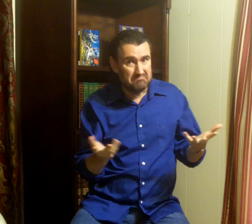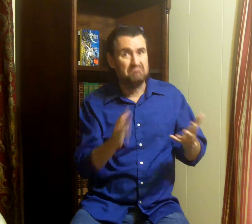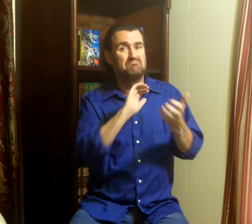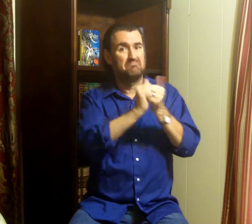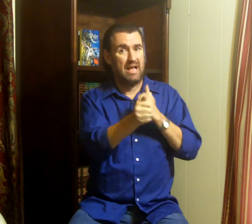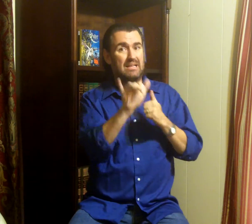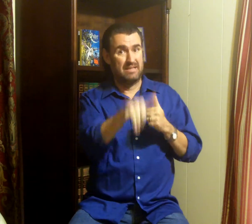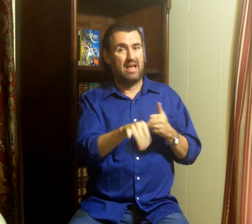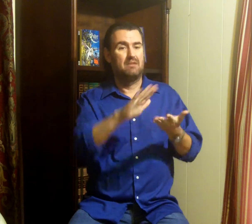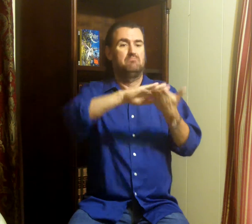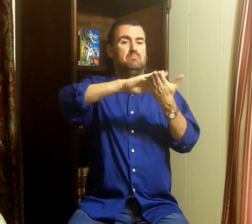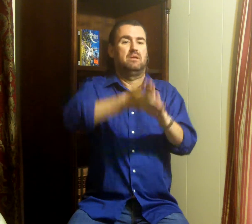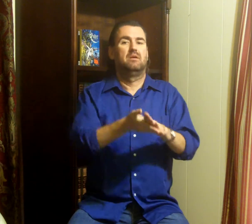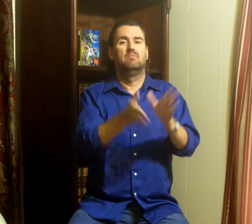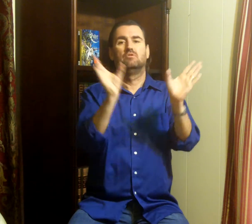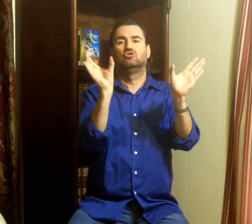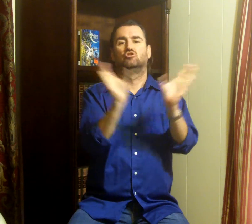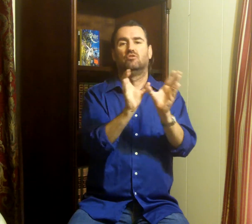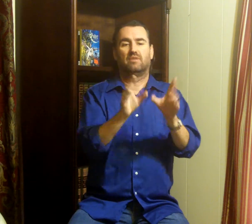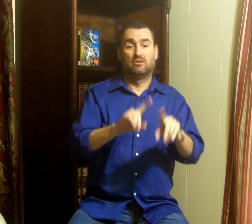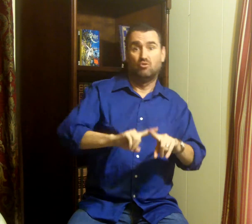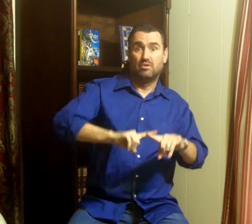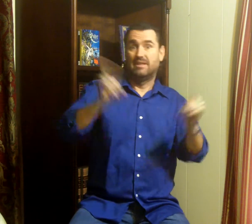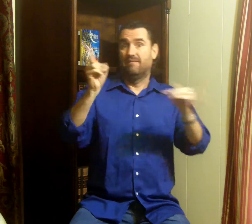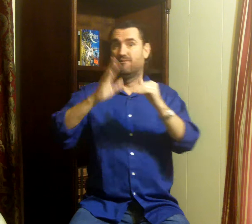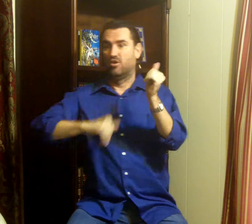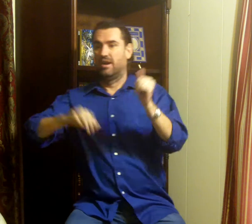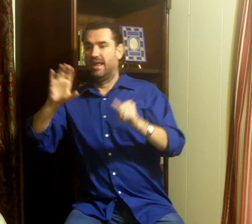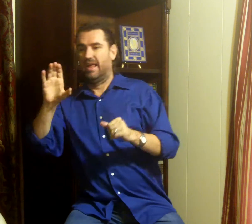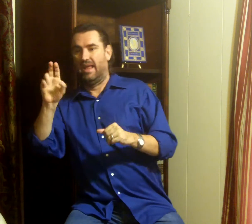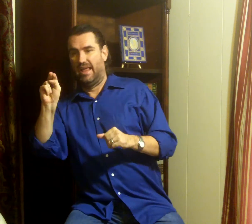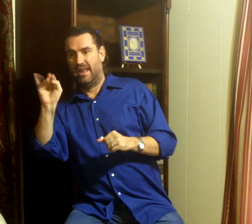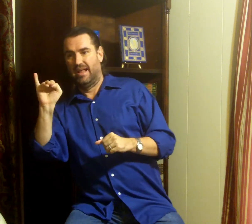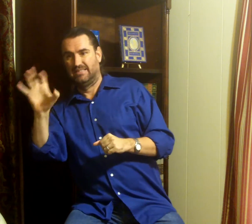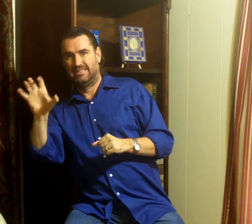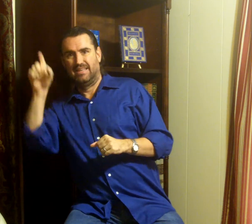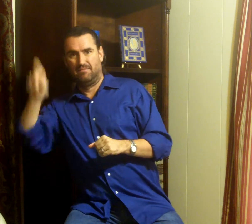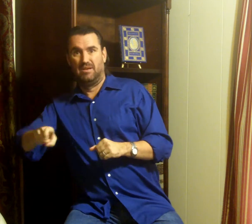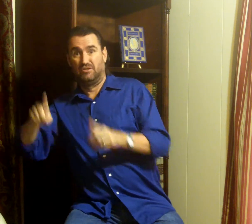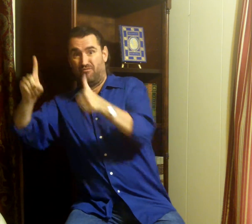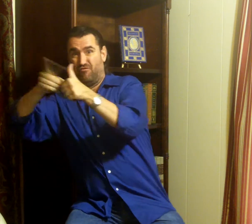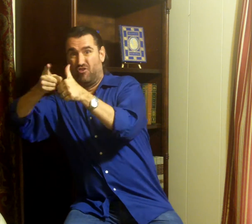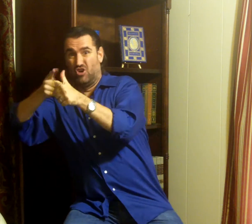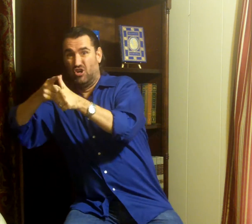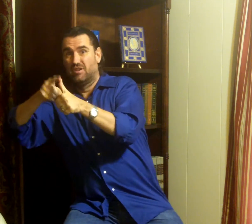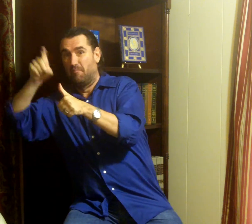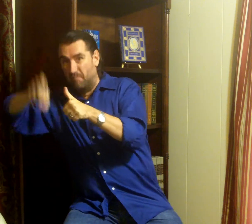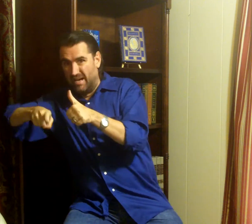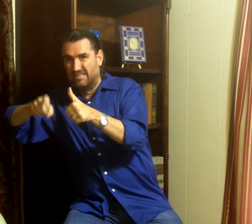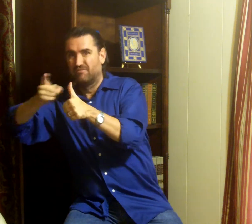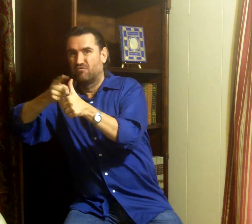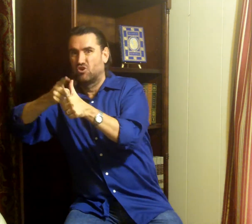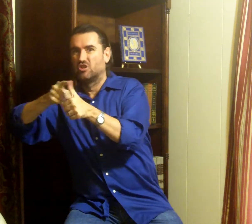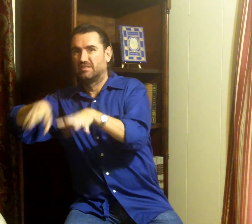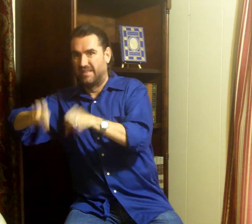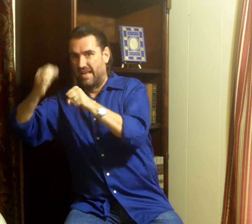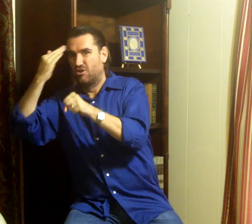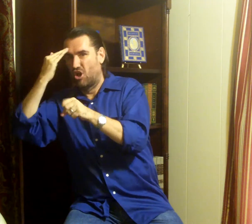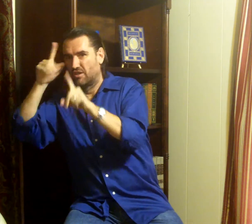than NIC, where you have to take the knowledge exam first and pass it. EIPA, you never have to take it unless your